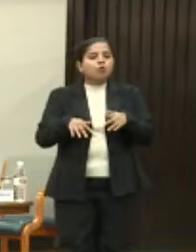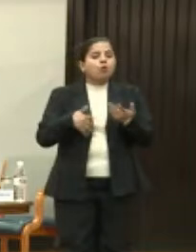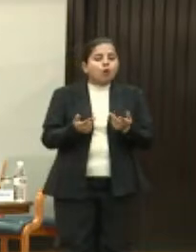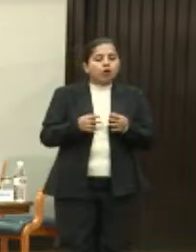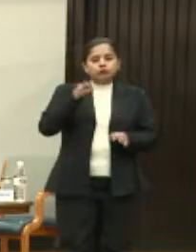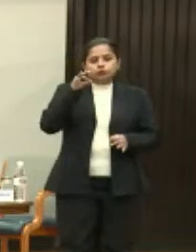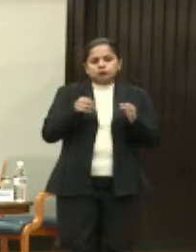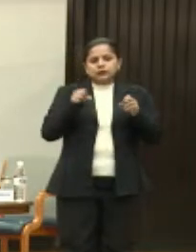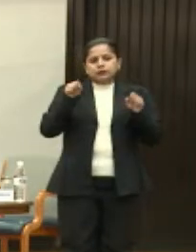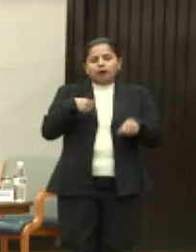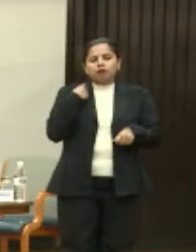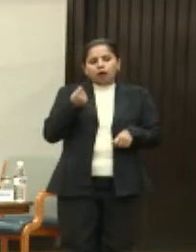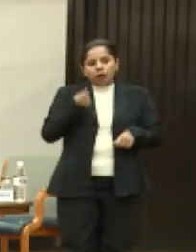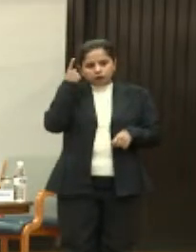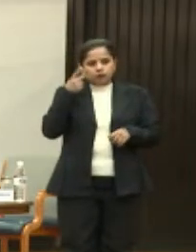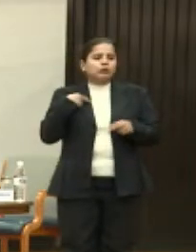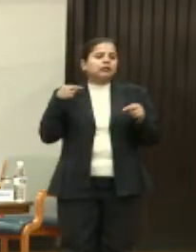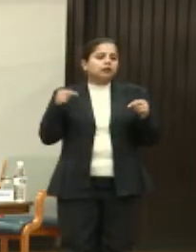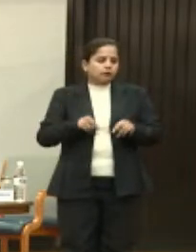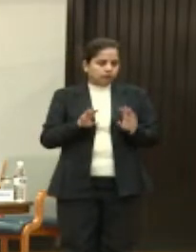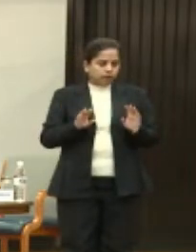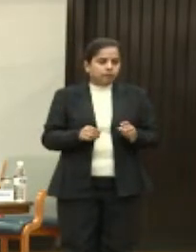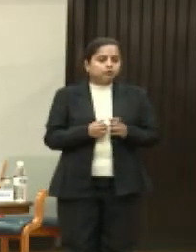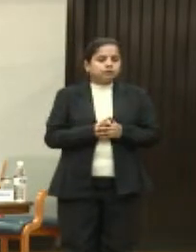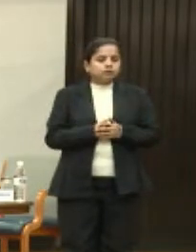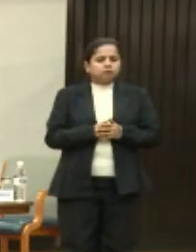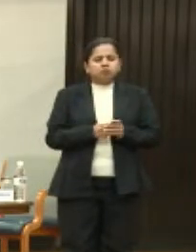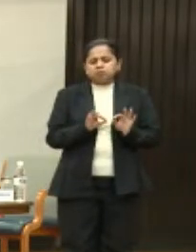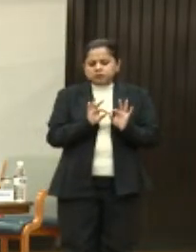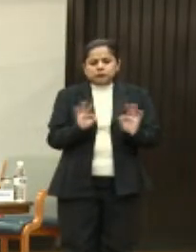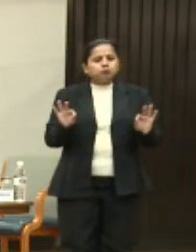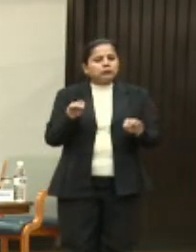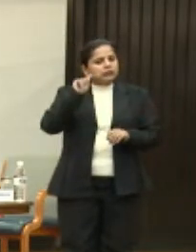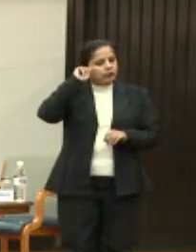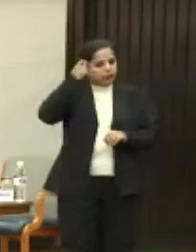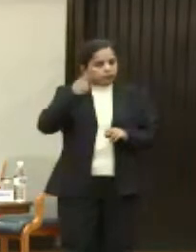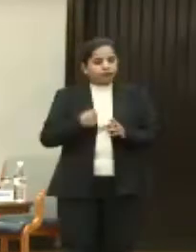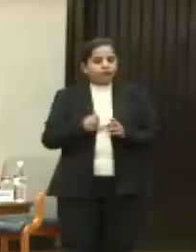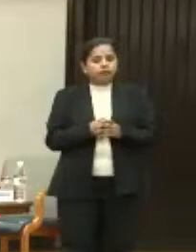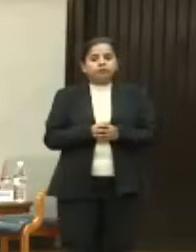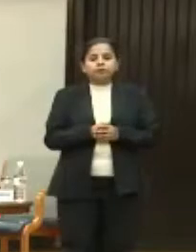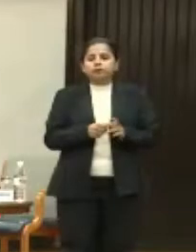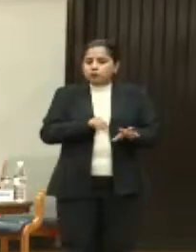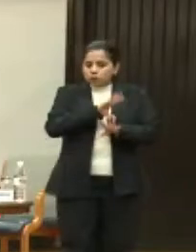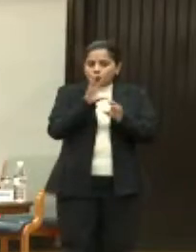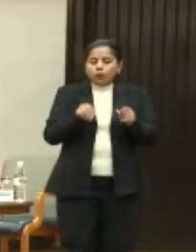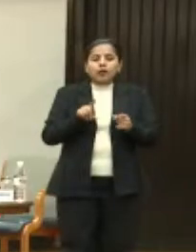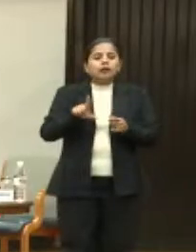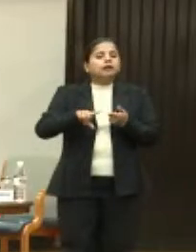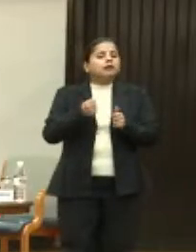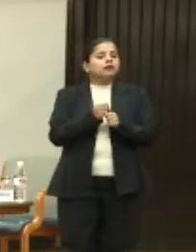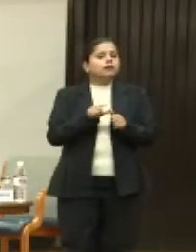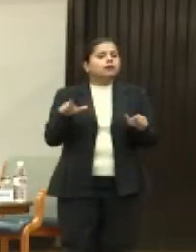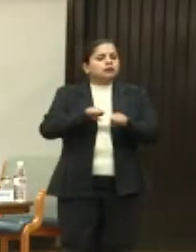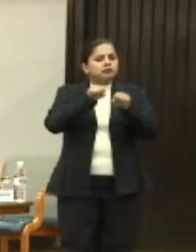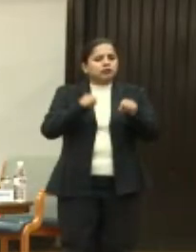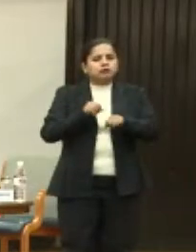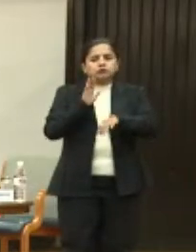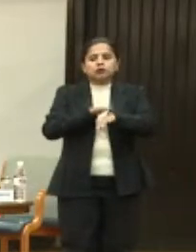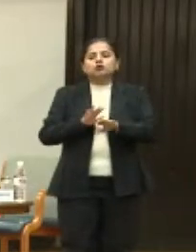can understand. Plain English. The entire legal system has been